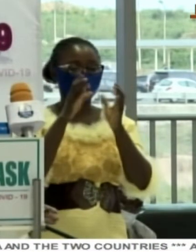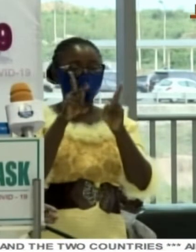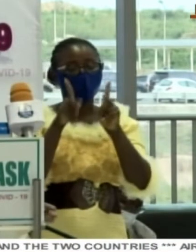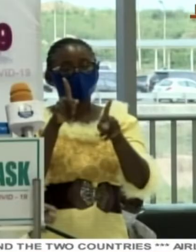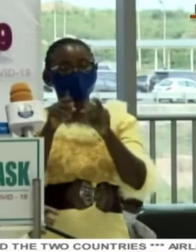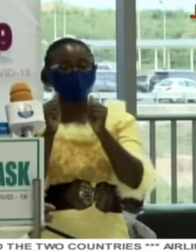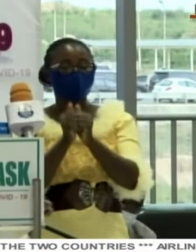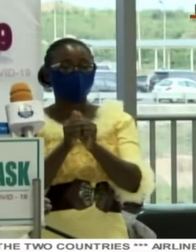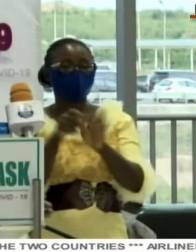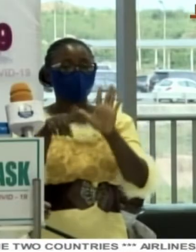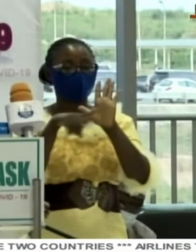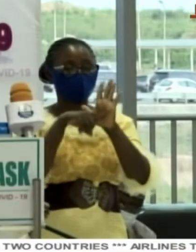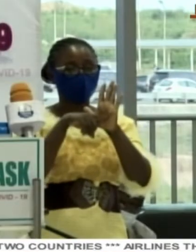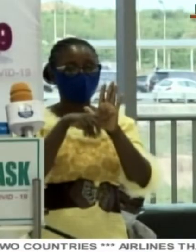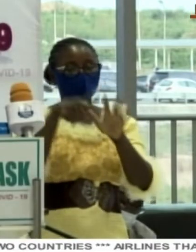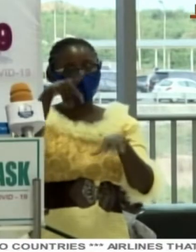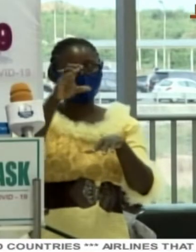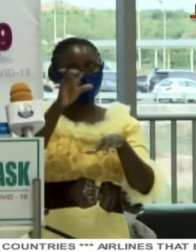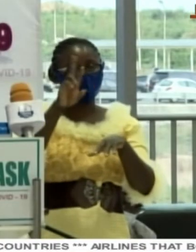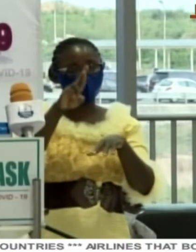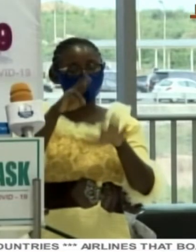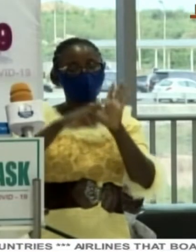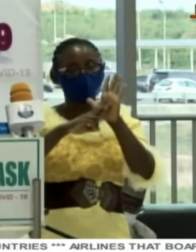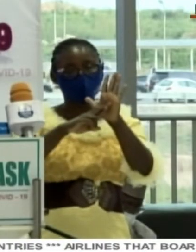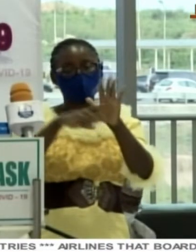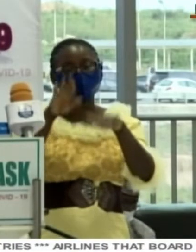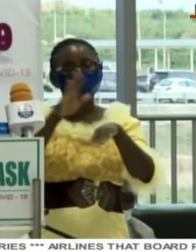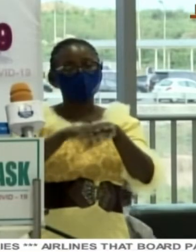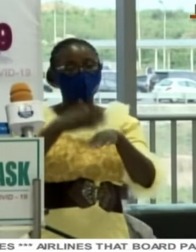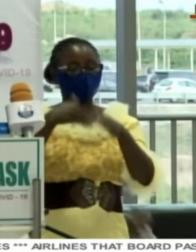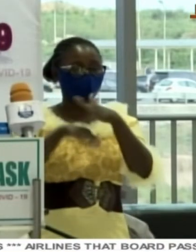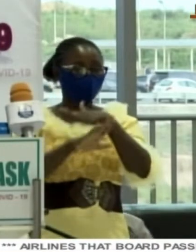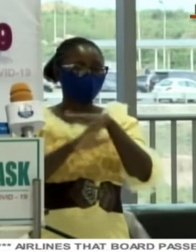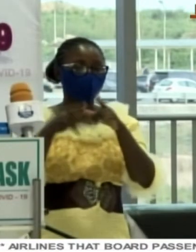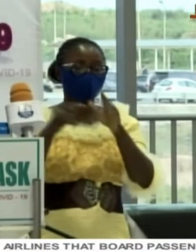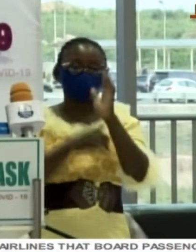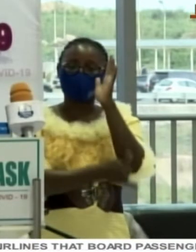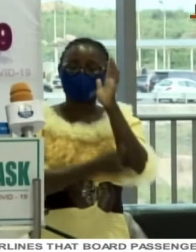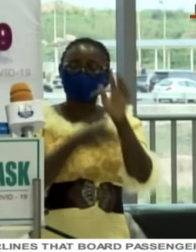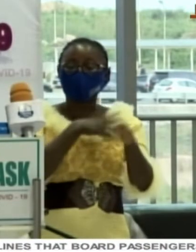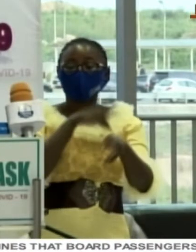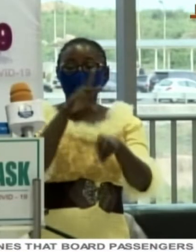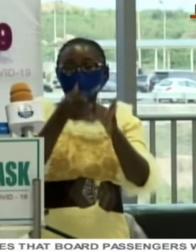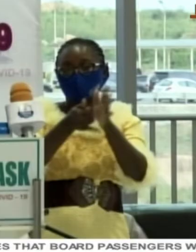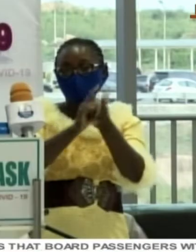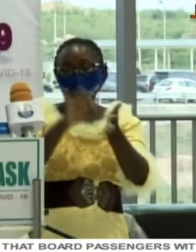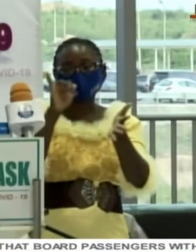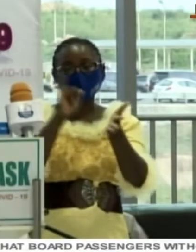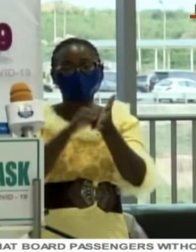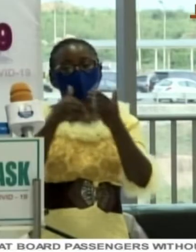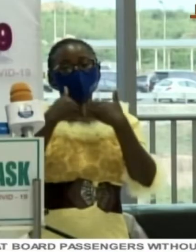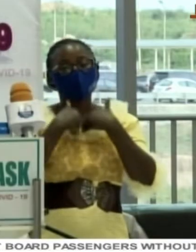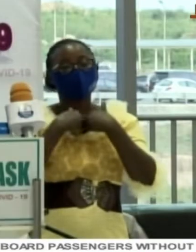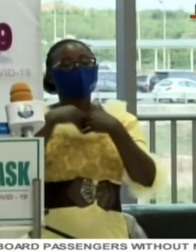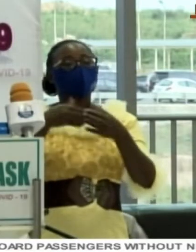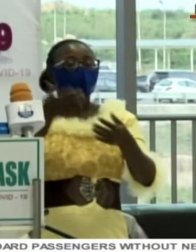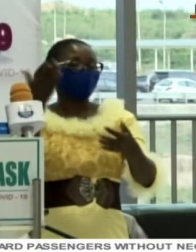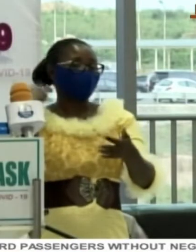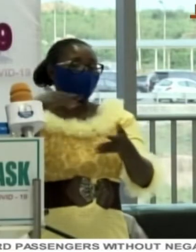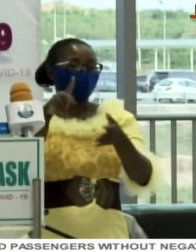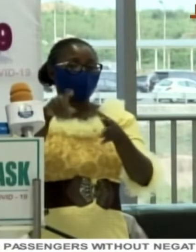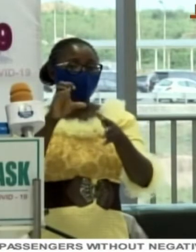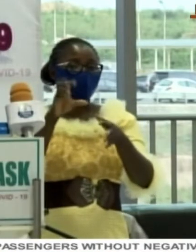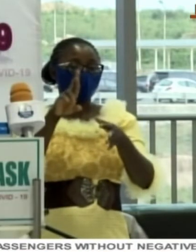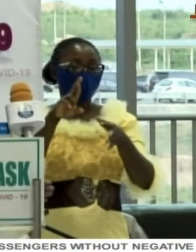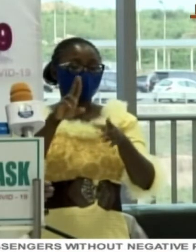negative PCR results on entry and those that subsequently PCR seroconvert. to